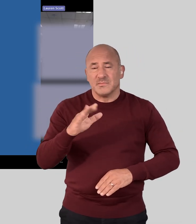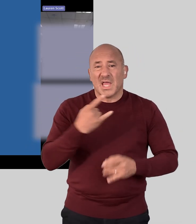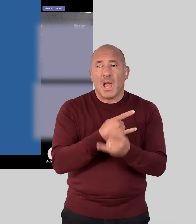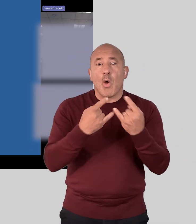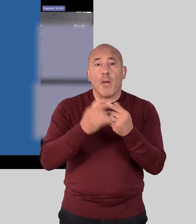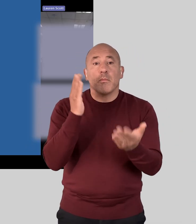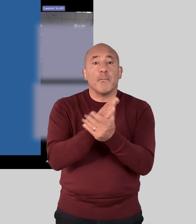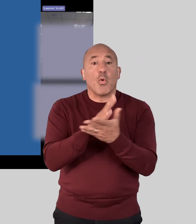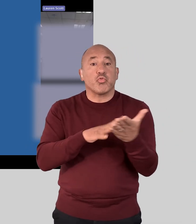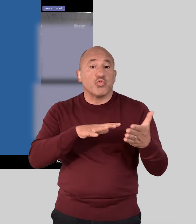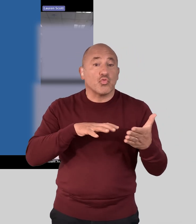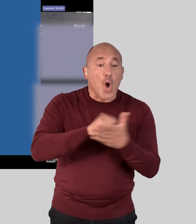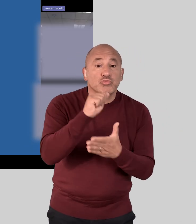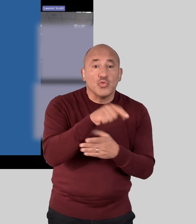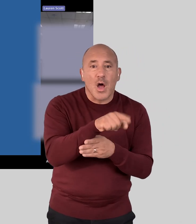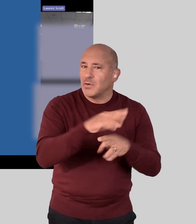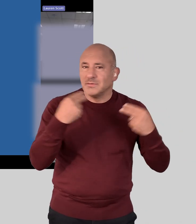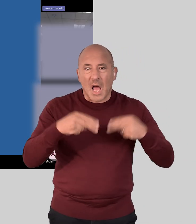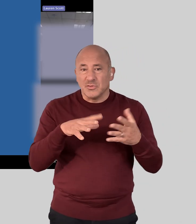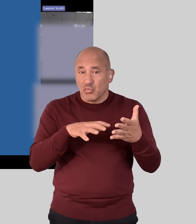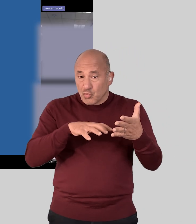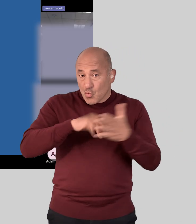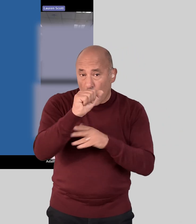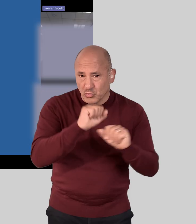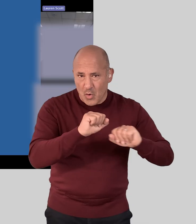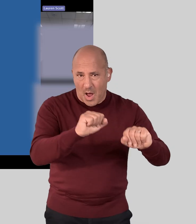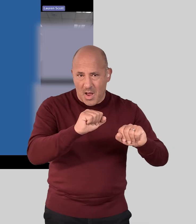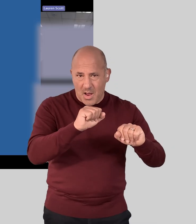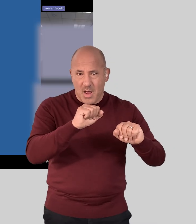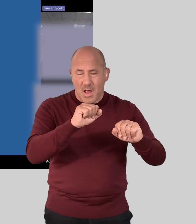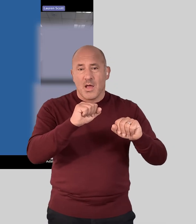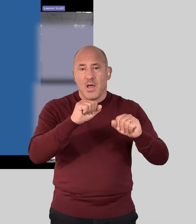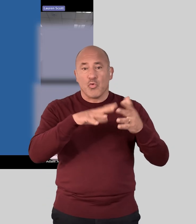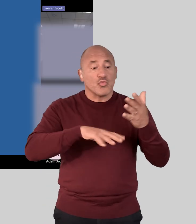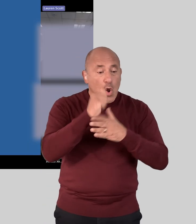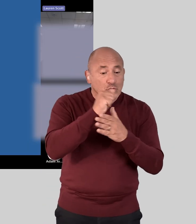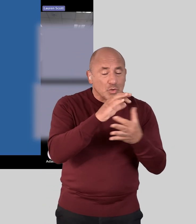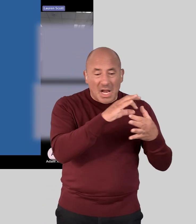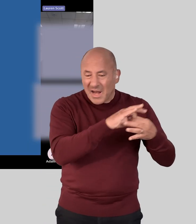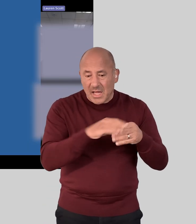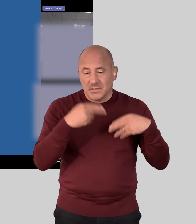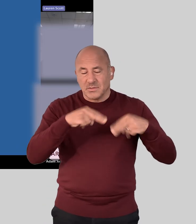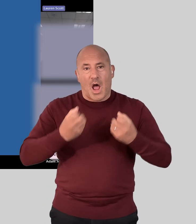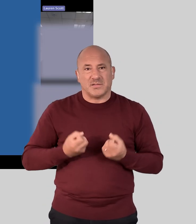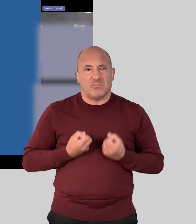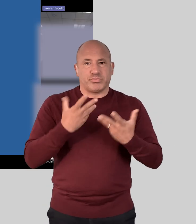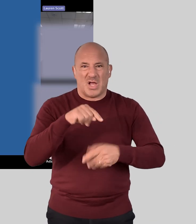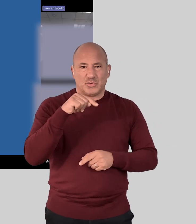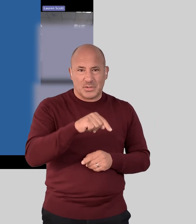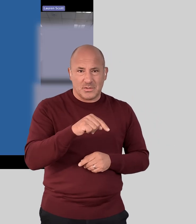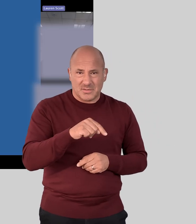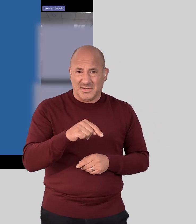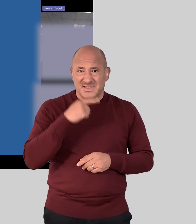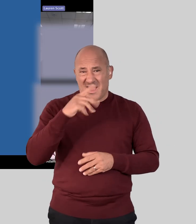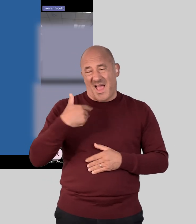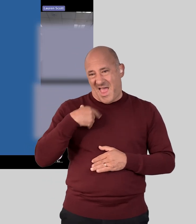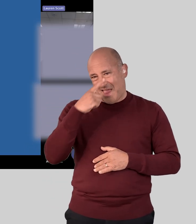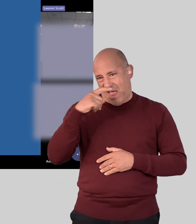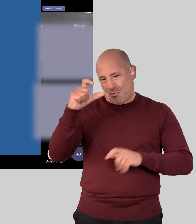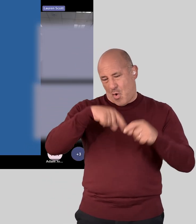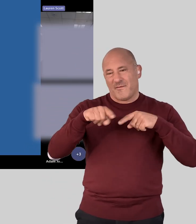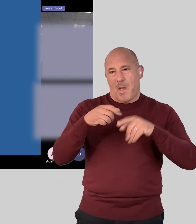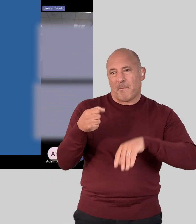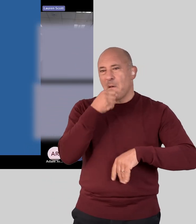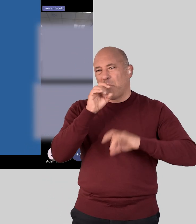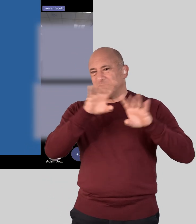a culture. It's not a dance, it's a culture, and the dance is an expression of that culture. It's nice that you can say you've choreographed